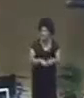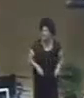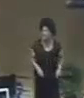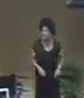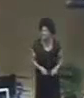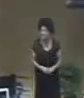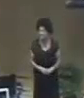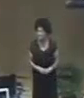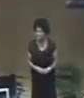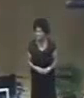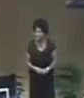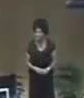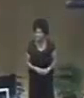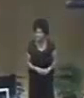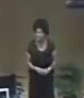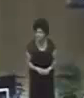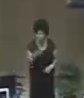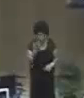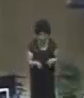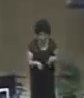here? Wow.